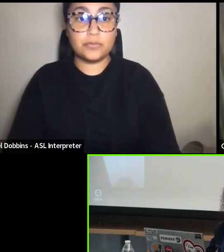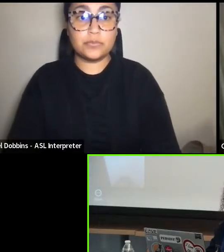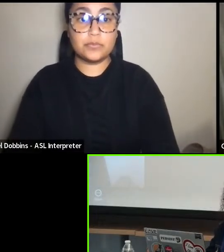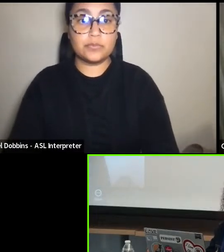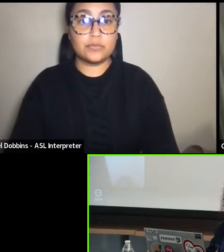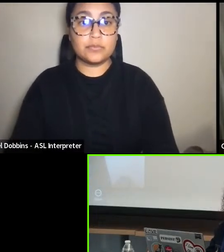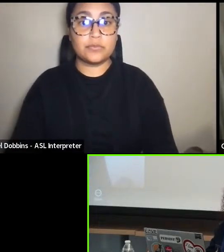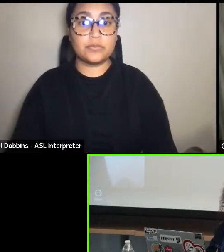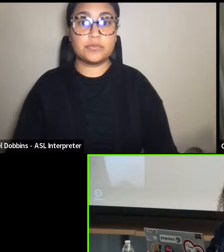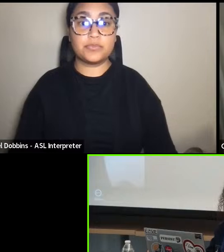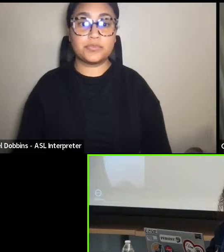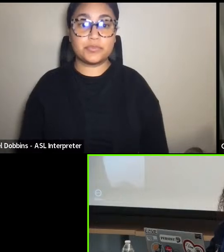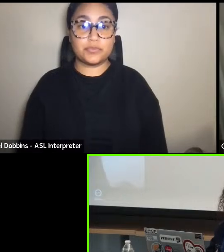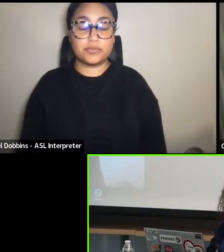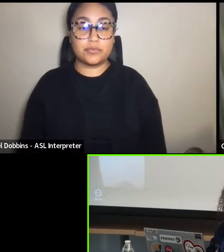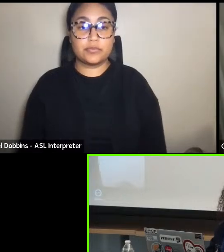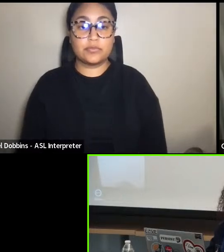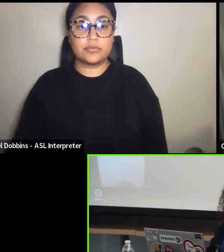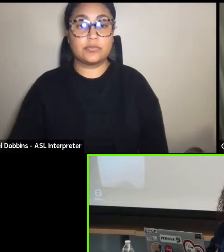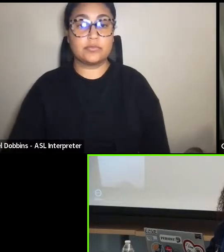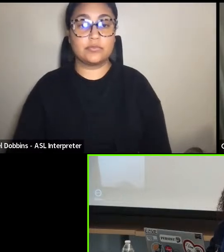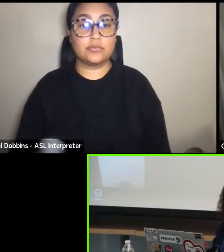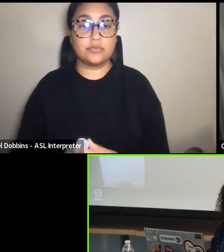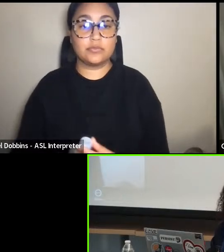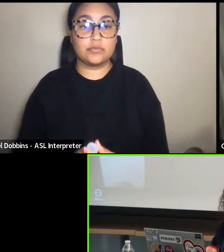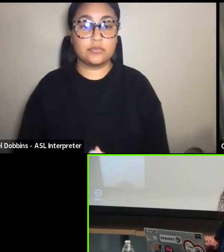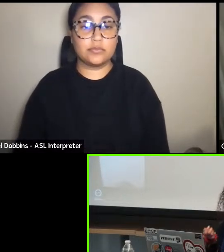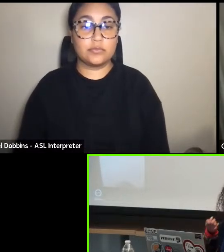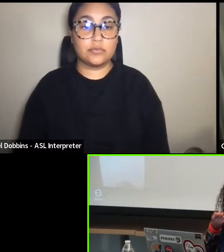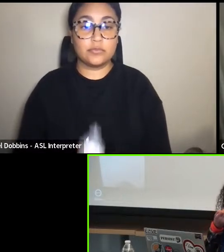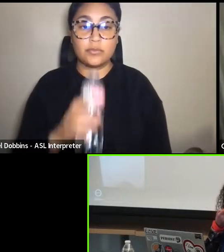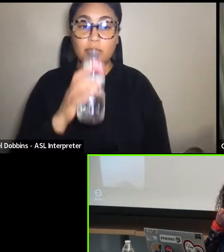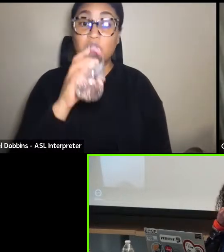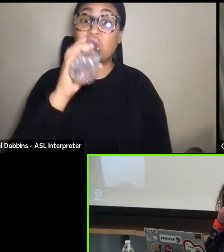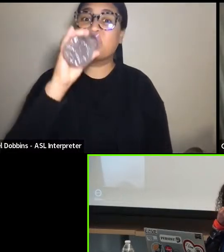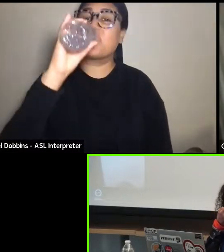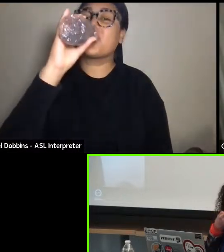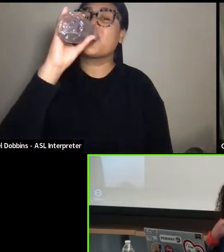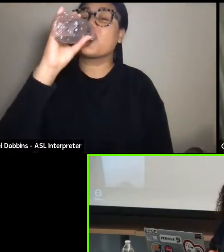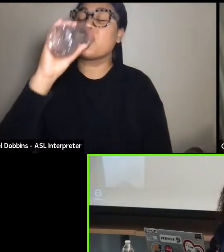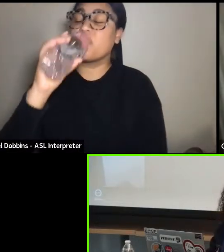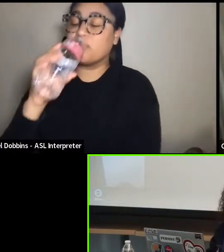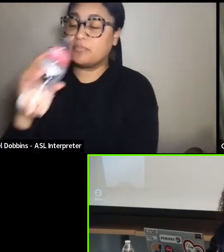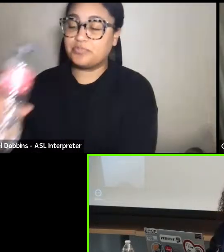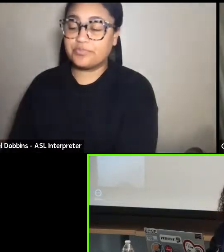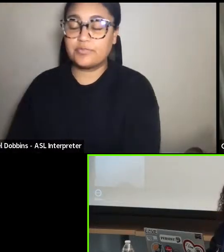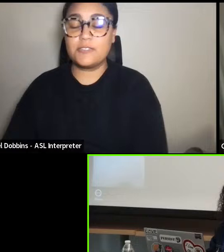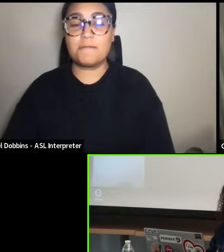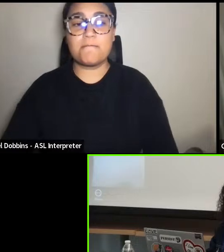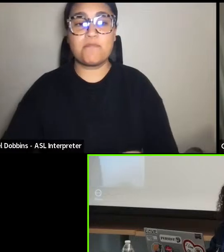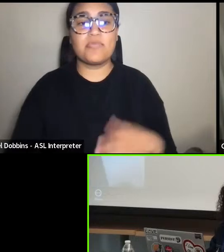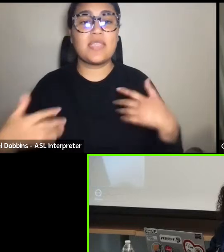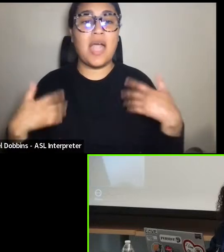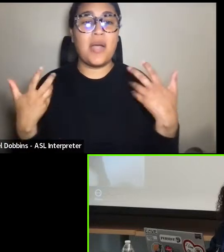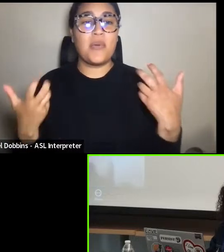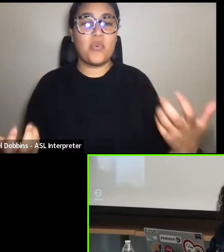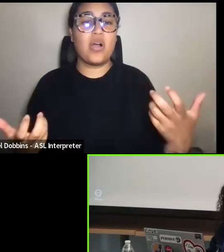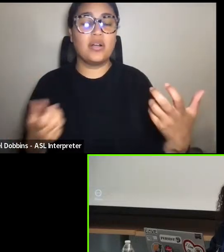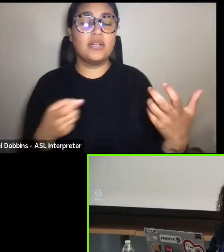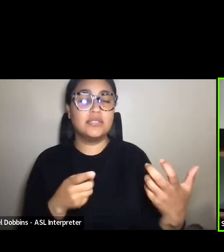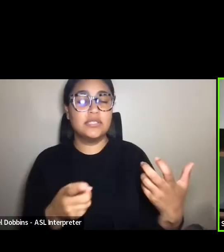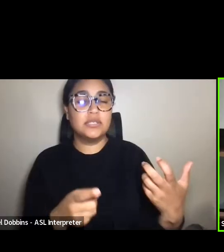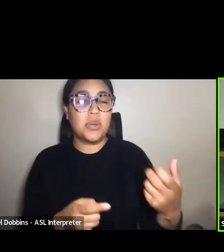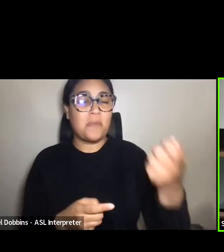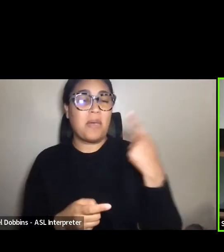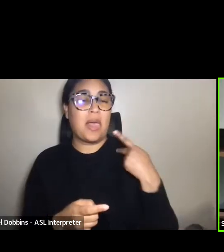use technology as well. So go ahead. Yeah. Mhm. So I just wanted to go back to some of my opening comments because it's very much related